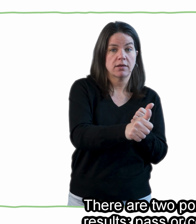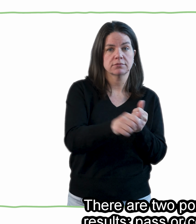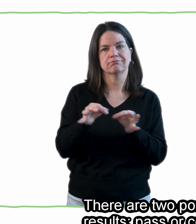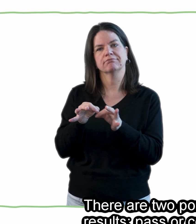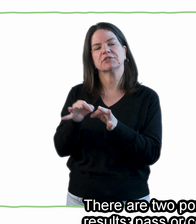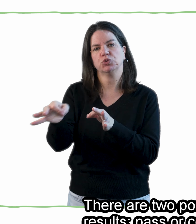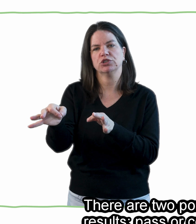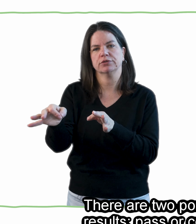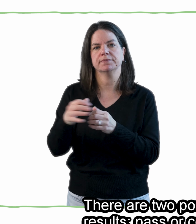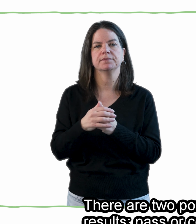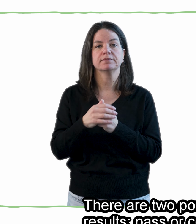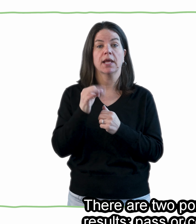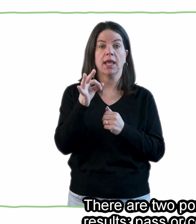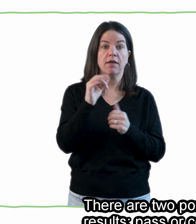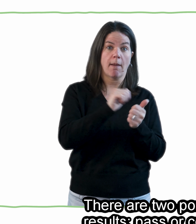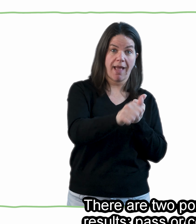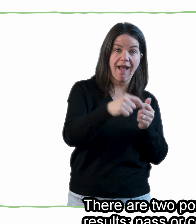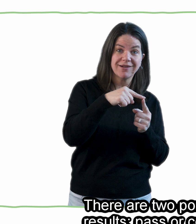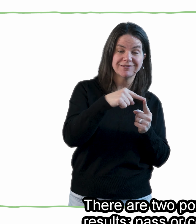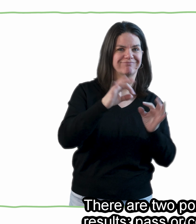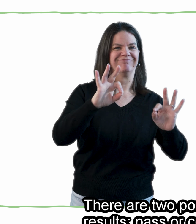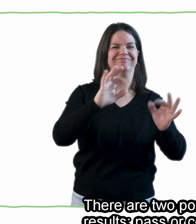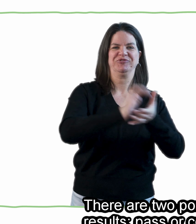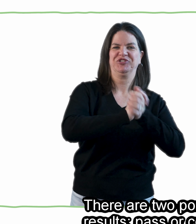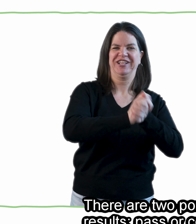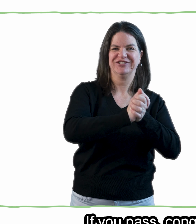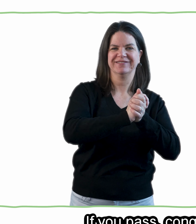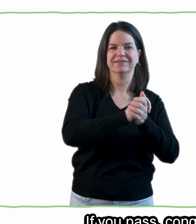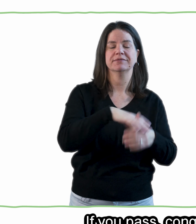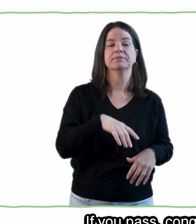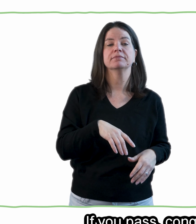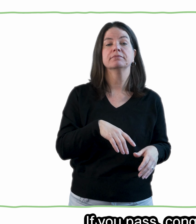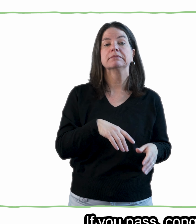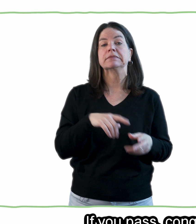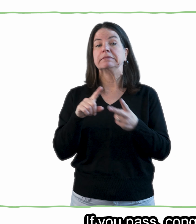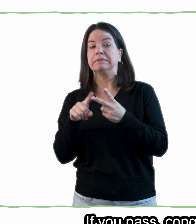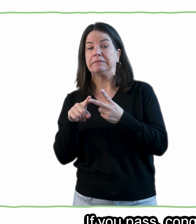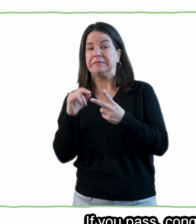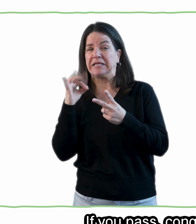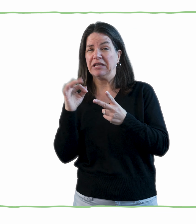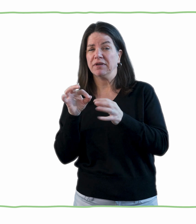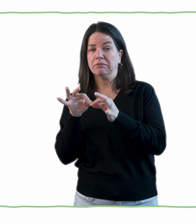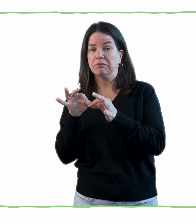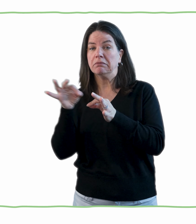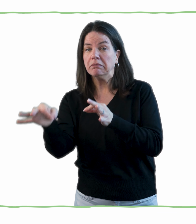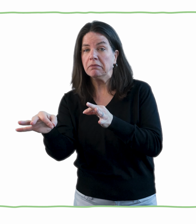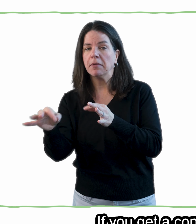possible results, pass or continuation. If you pass, congratulations. If you